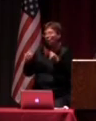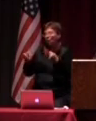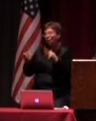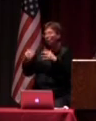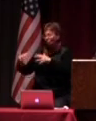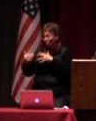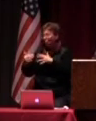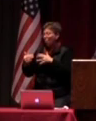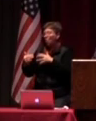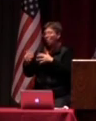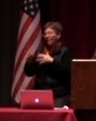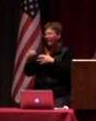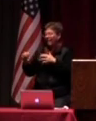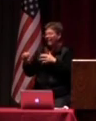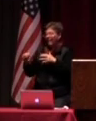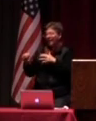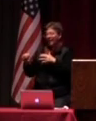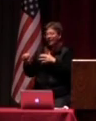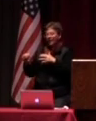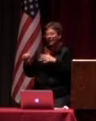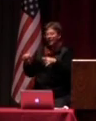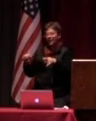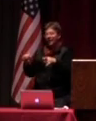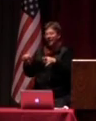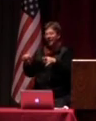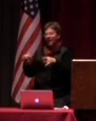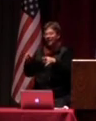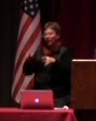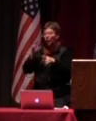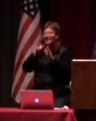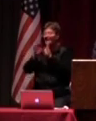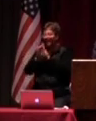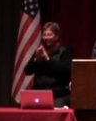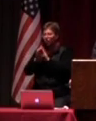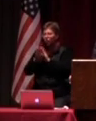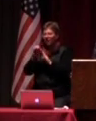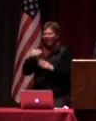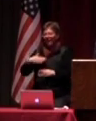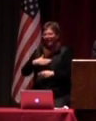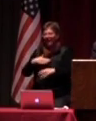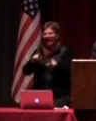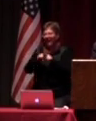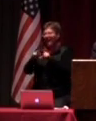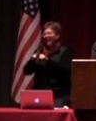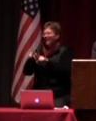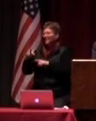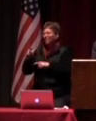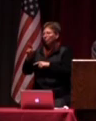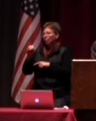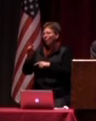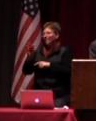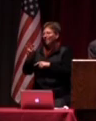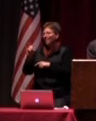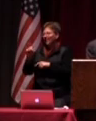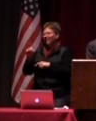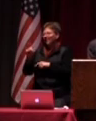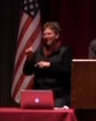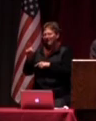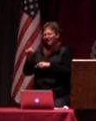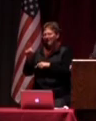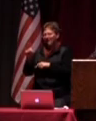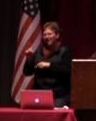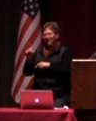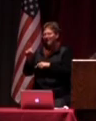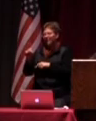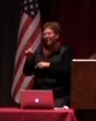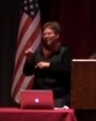flying too close to the sun and falling. There came the irresistible image of Napoleon as Prometheus, the fallen Titan.